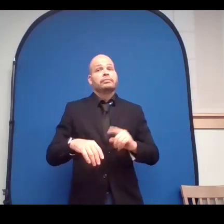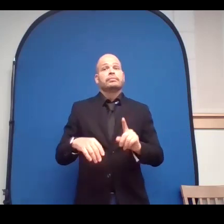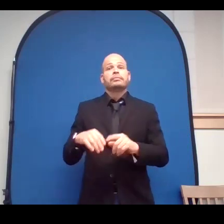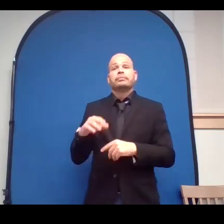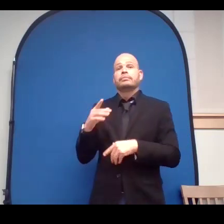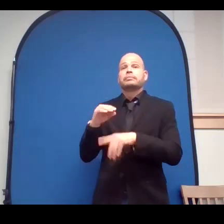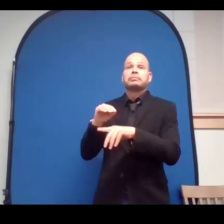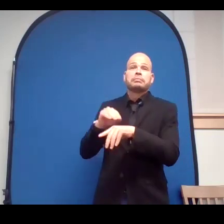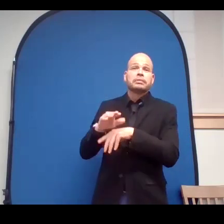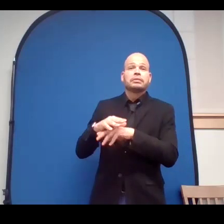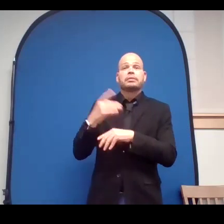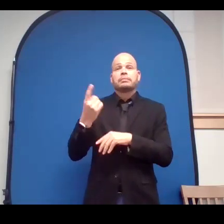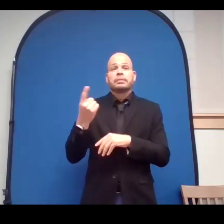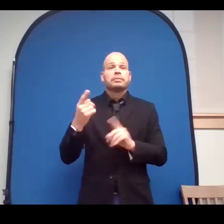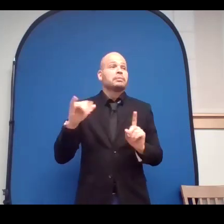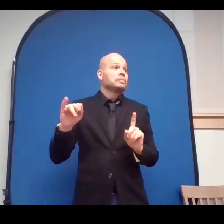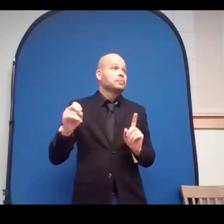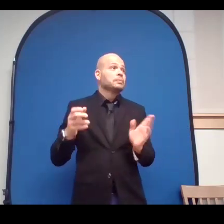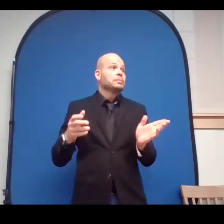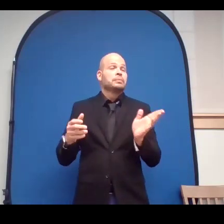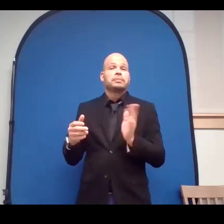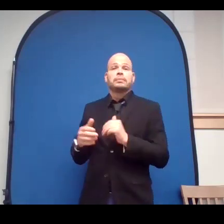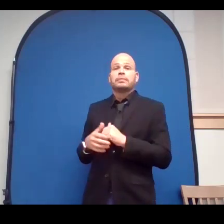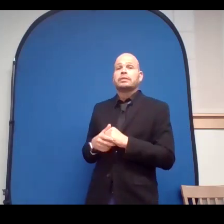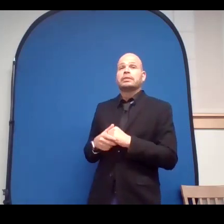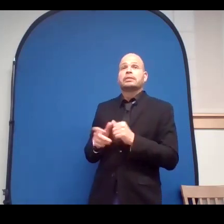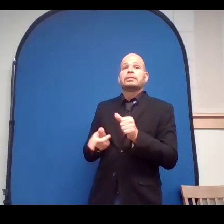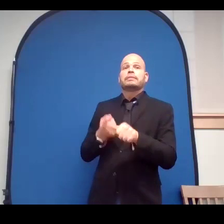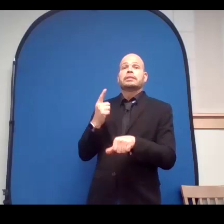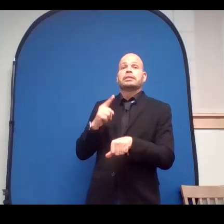The understanding after I spoke with First Sergeant Mote was to,